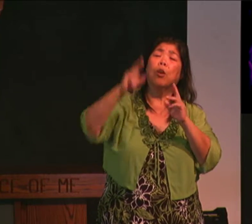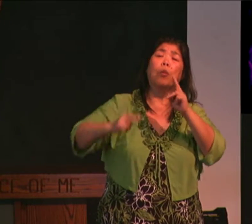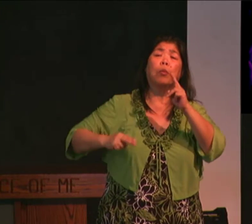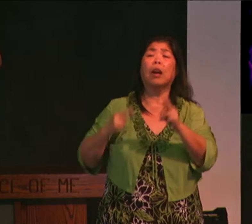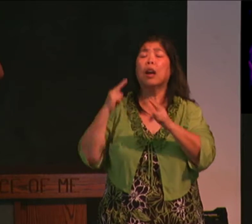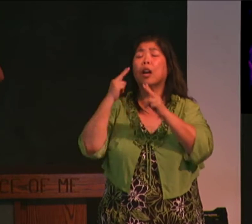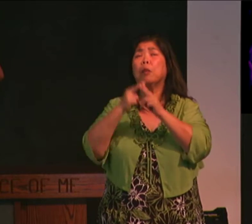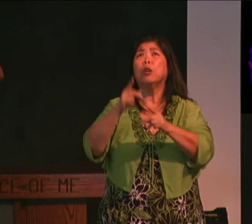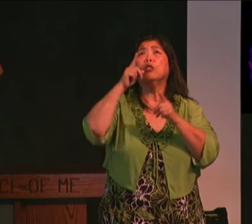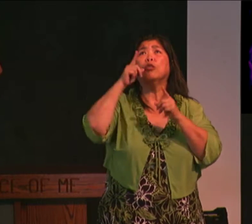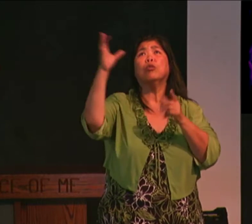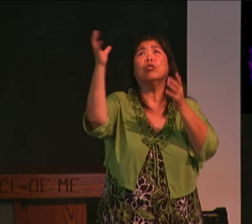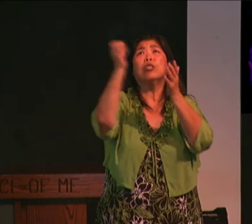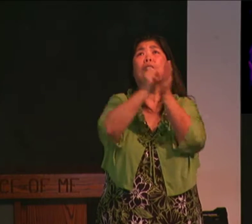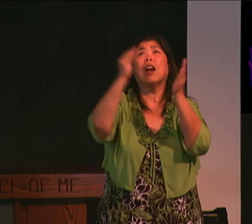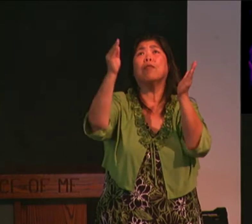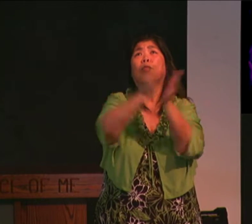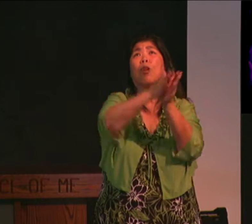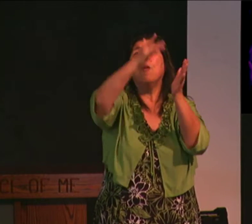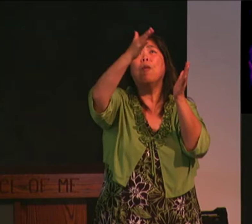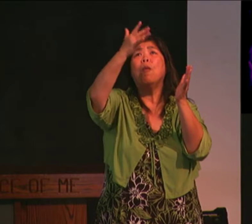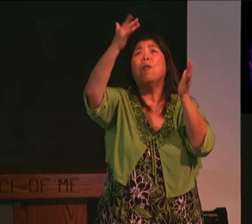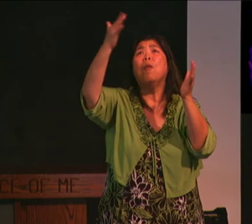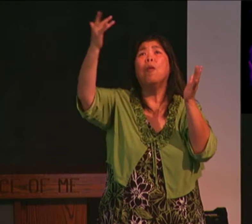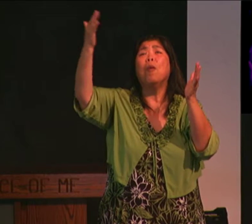your name. You deserve the glory